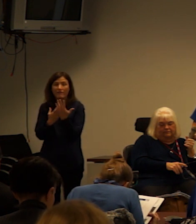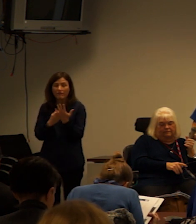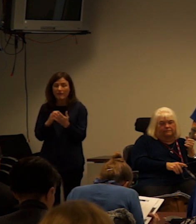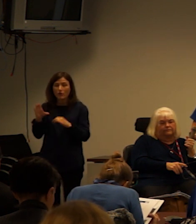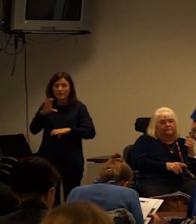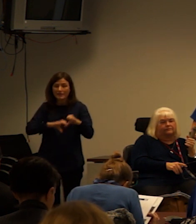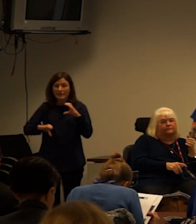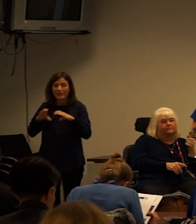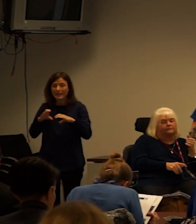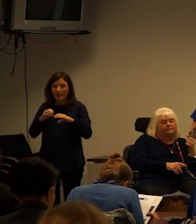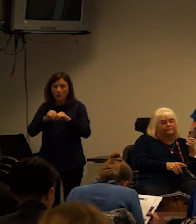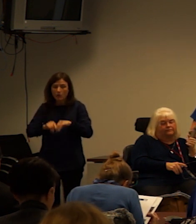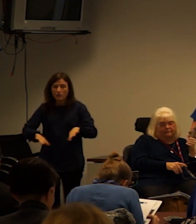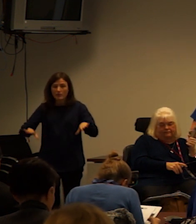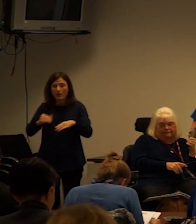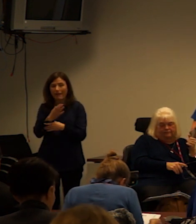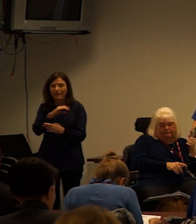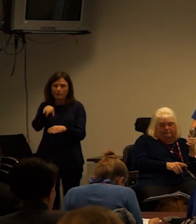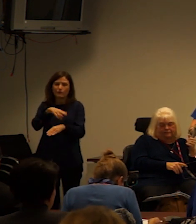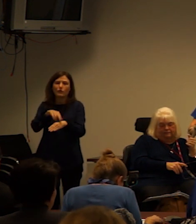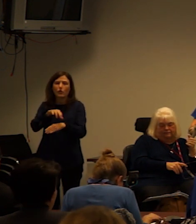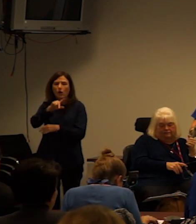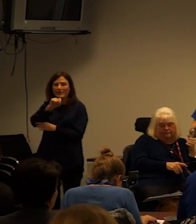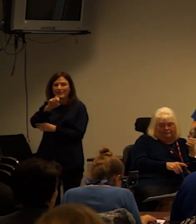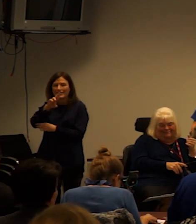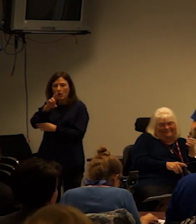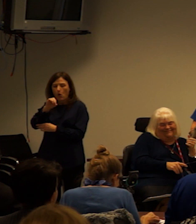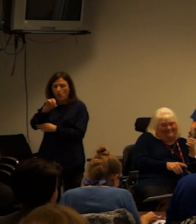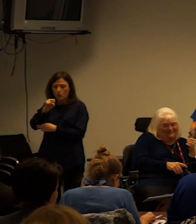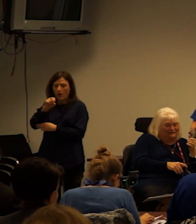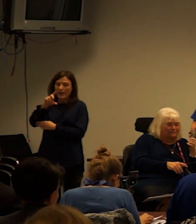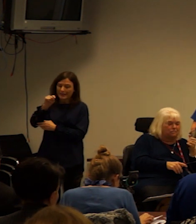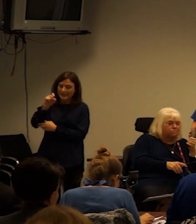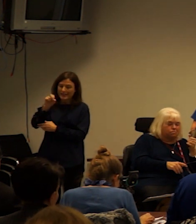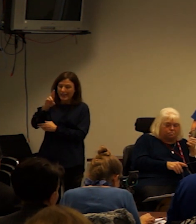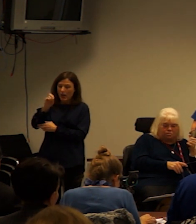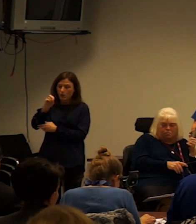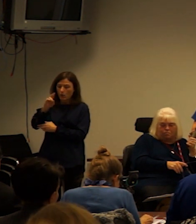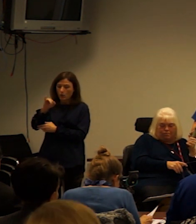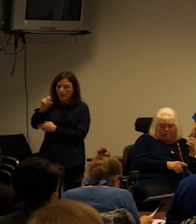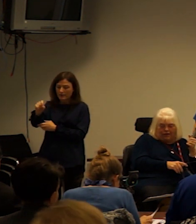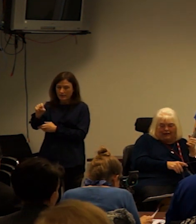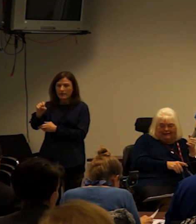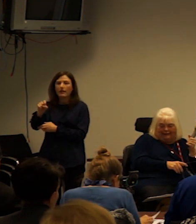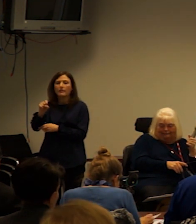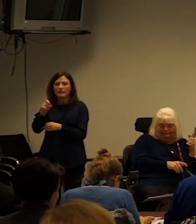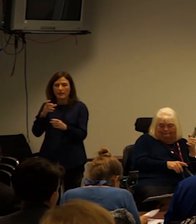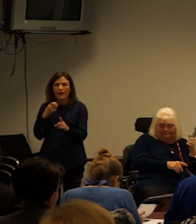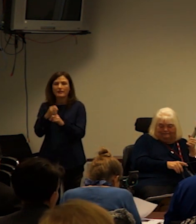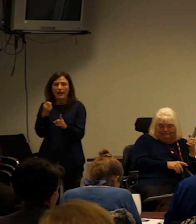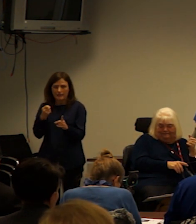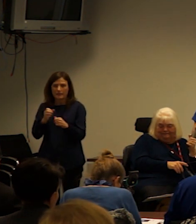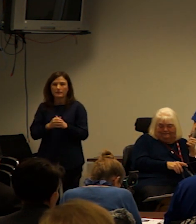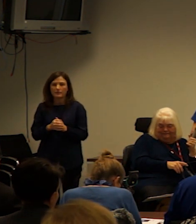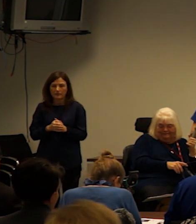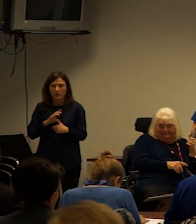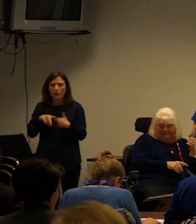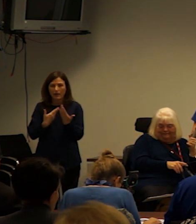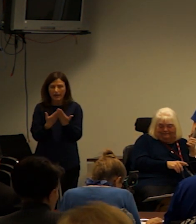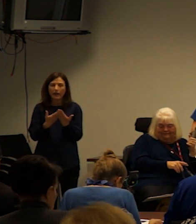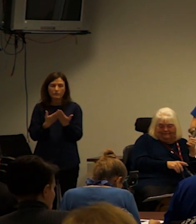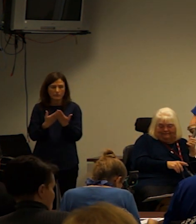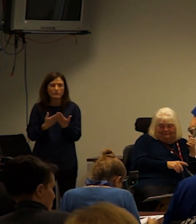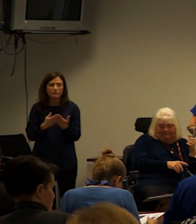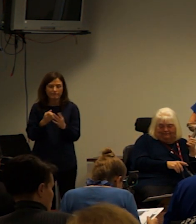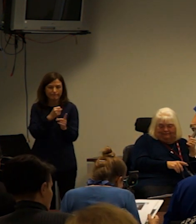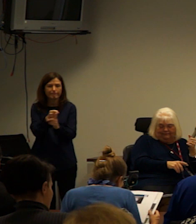and of course, terrorist attacks. We can get it all here in Mississippi. That's what it boils down to. We can get it all, okay?